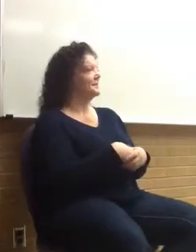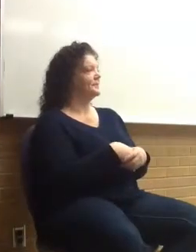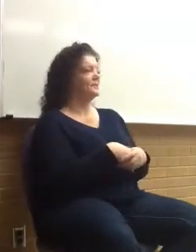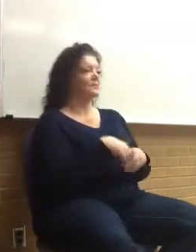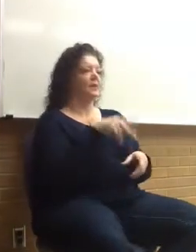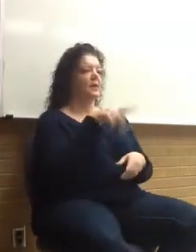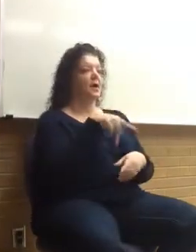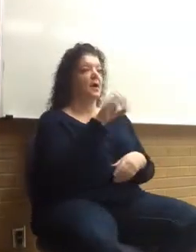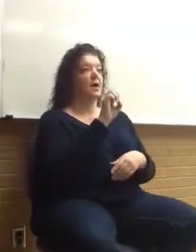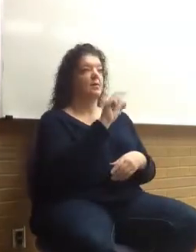polynomials